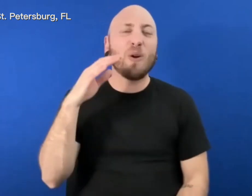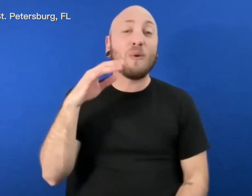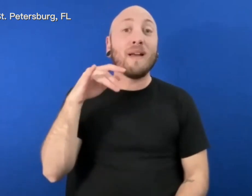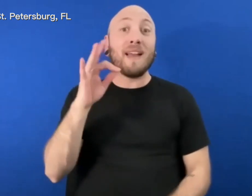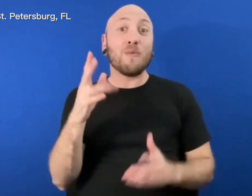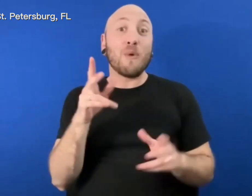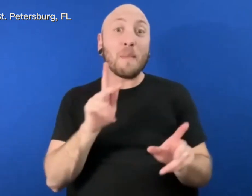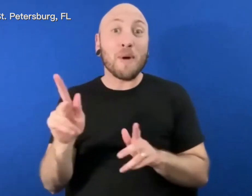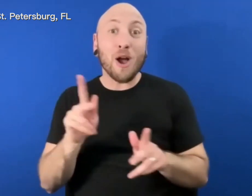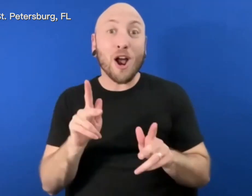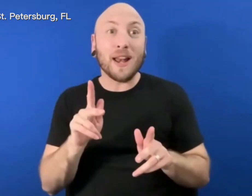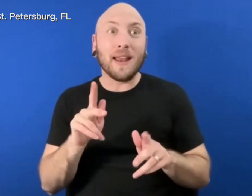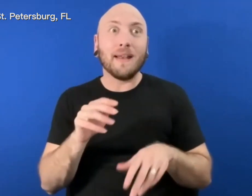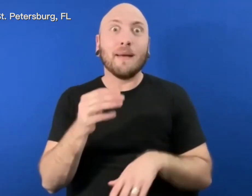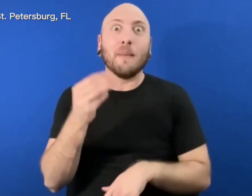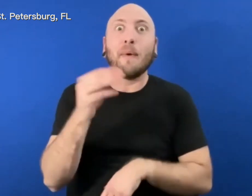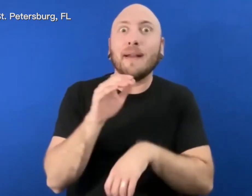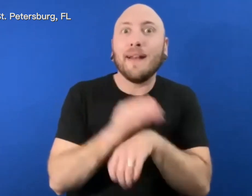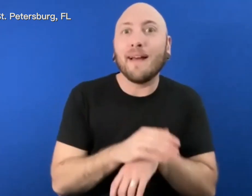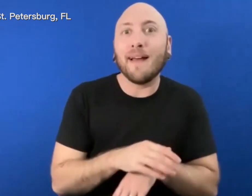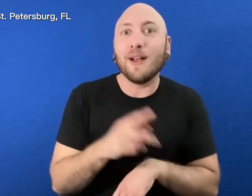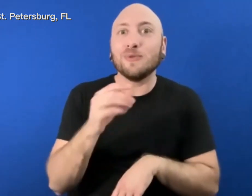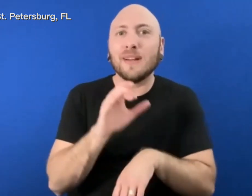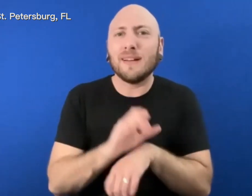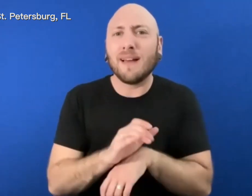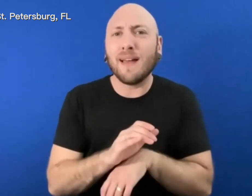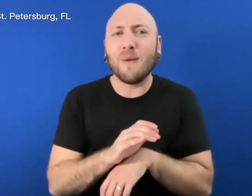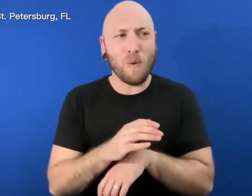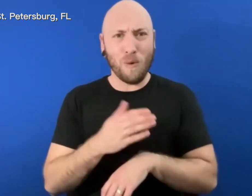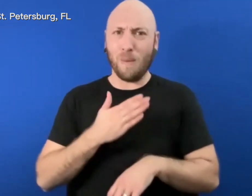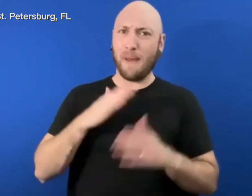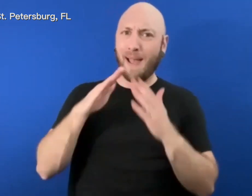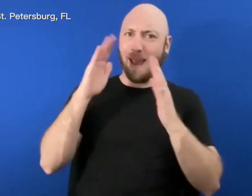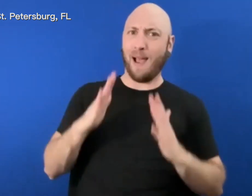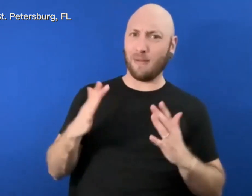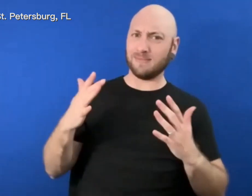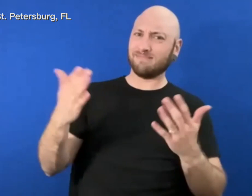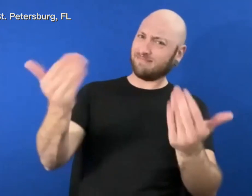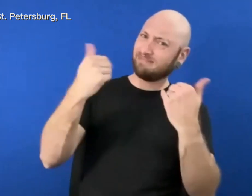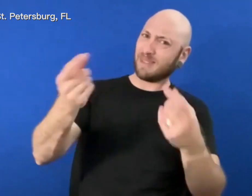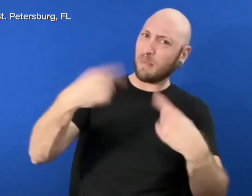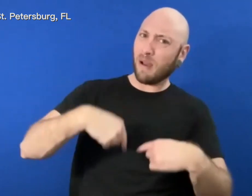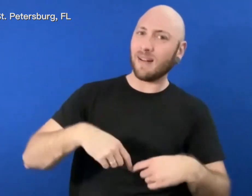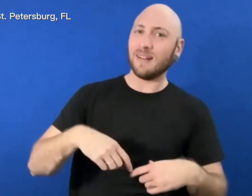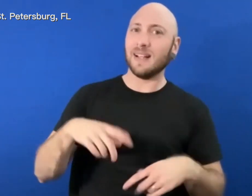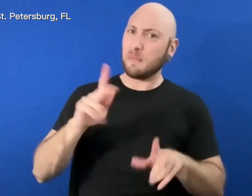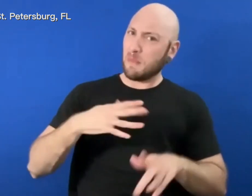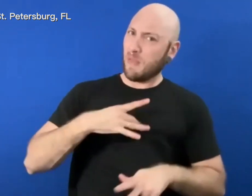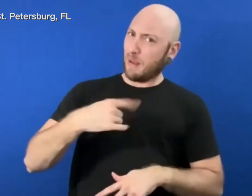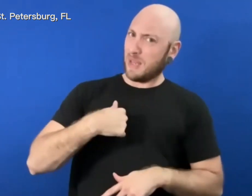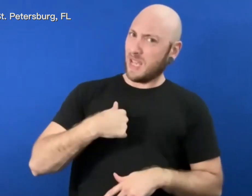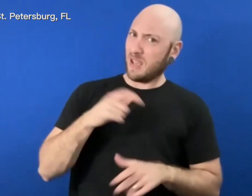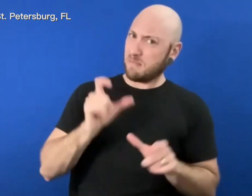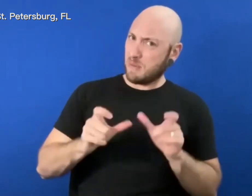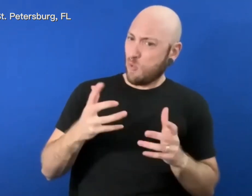to like smoke weed in the house. And that was my identity. Like that's why people hung out with me. That's why I wanted to hang out with people. Like if you had